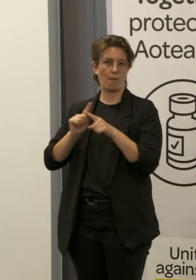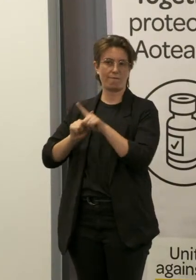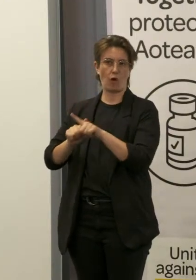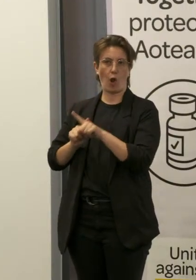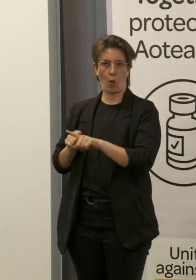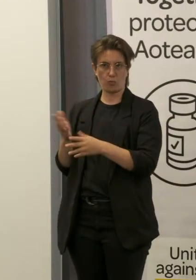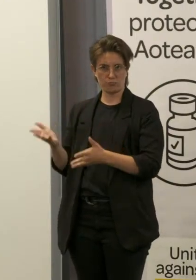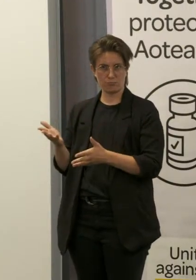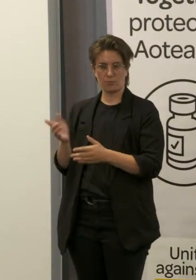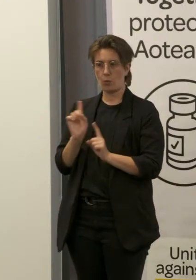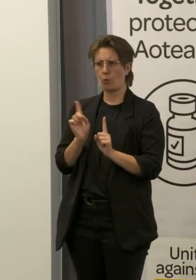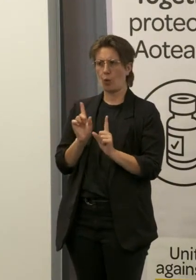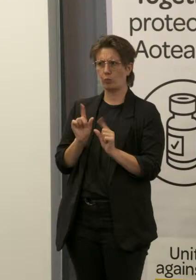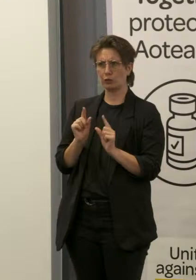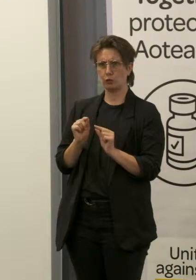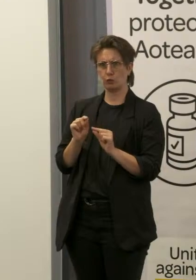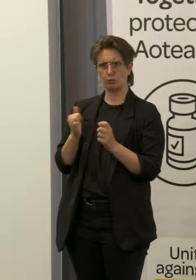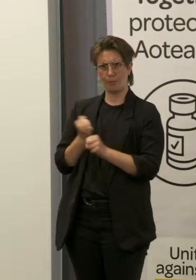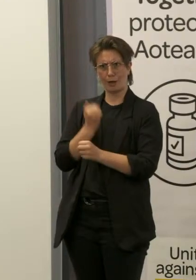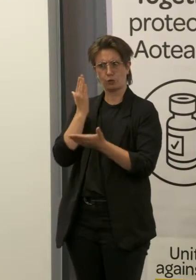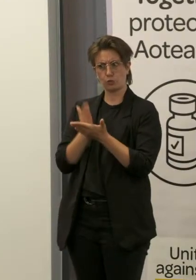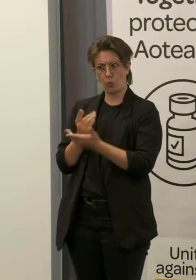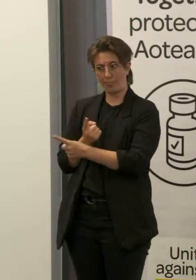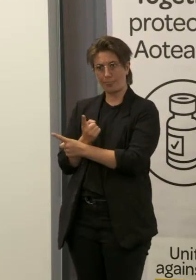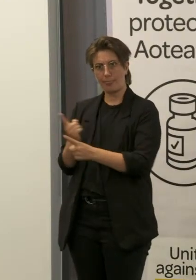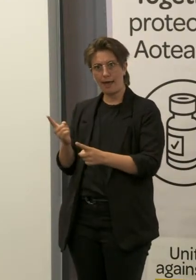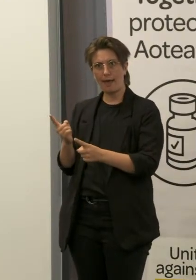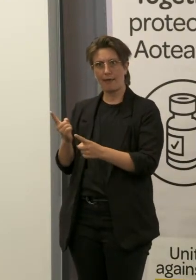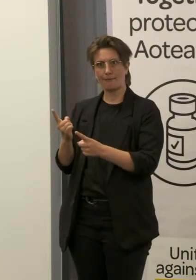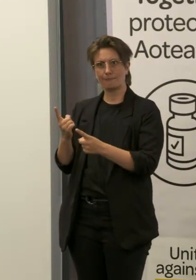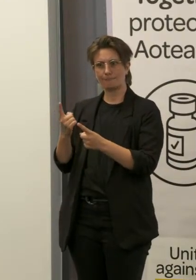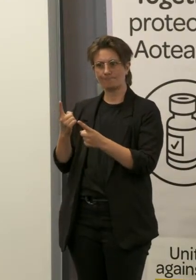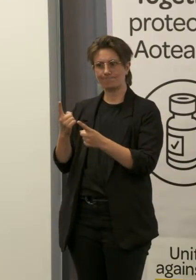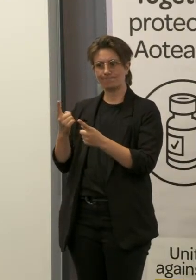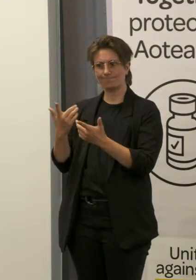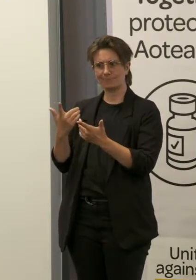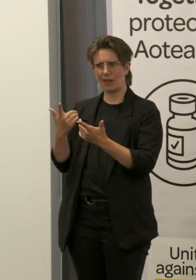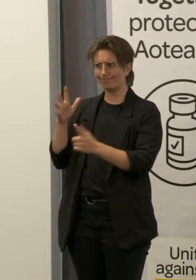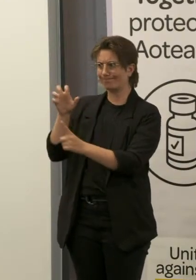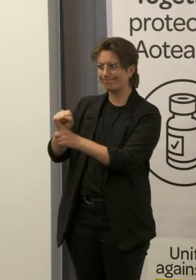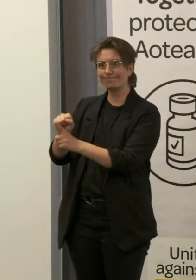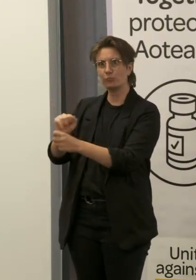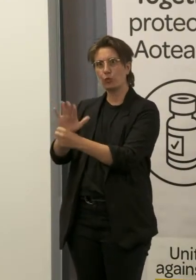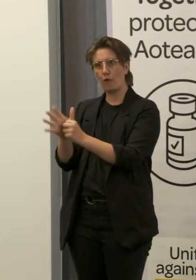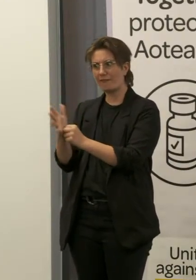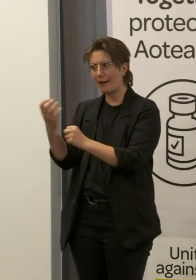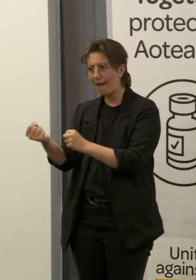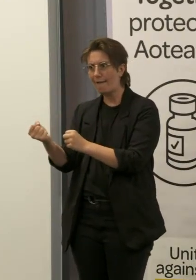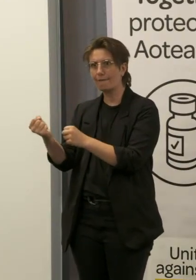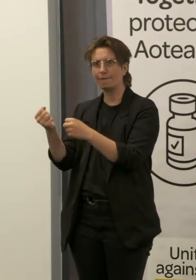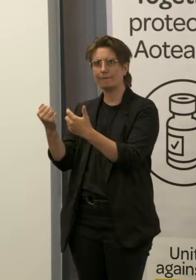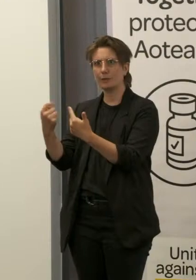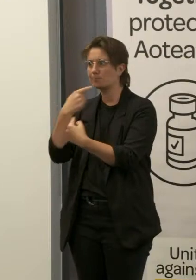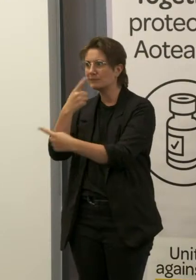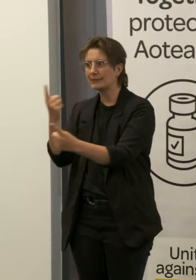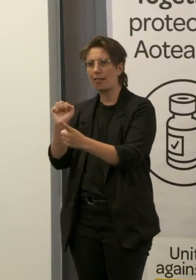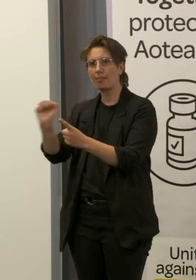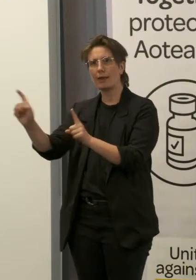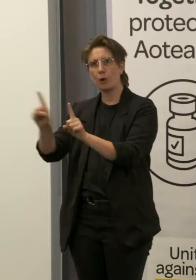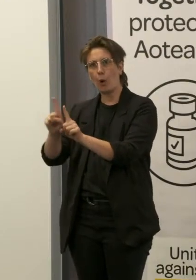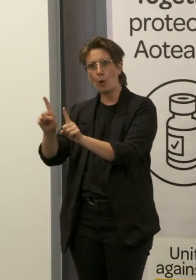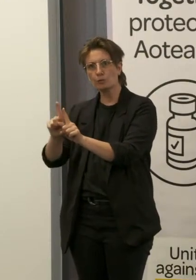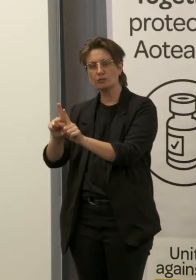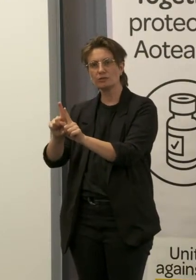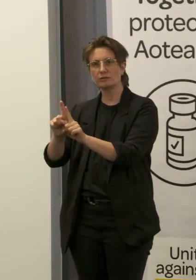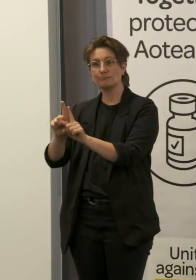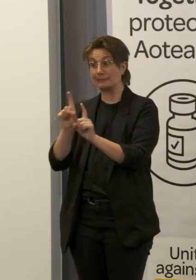of geolocation technology? The geolocation technology, in what way, sorry, are you suggesting